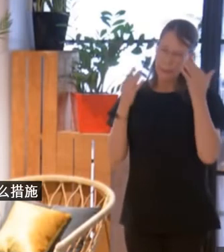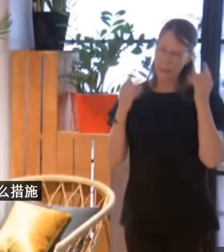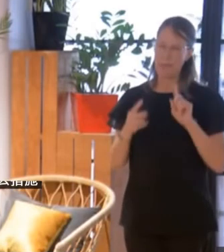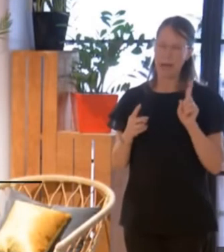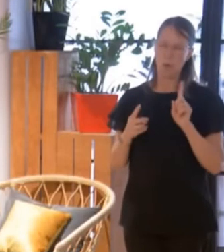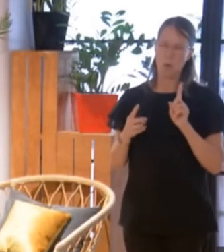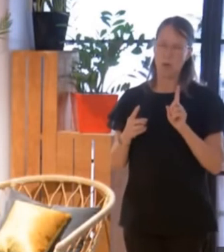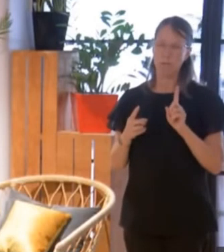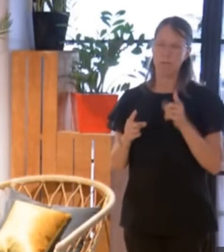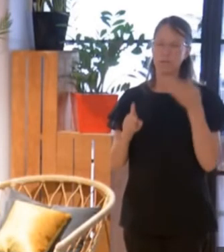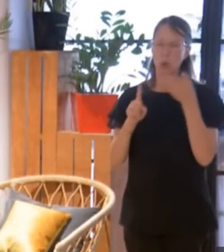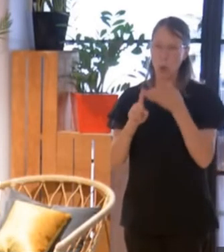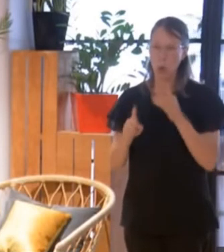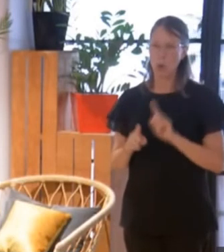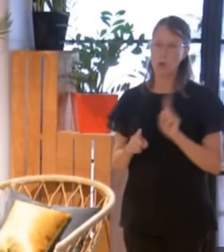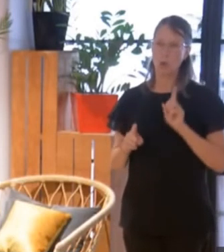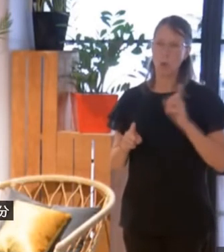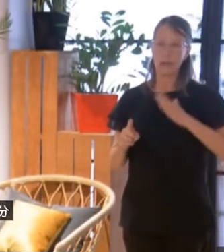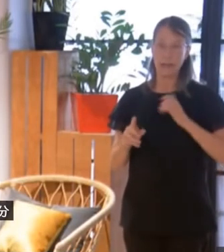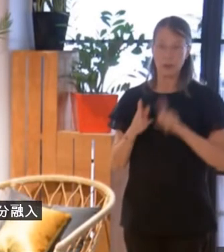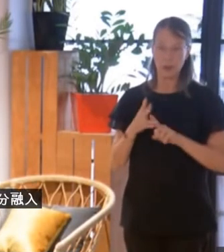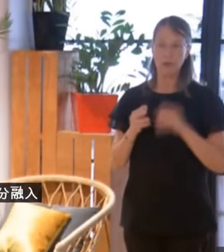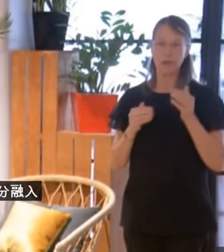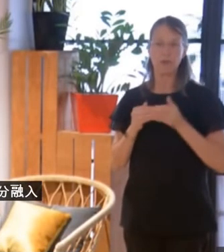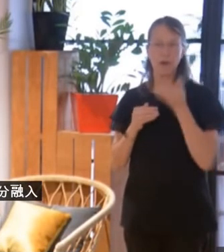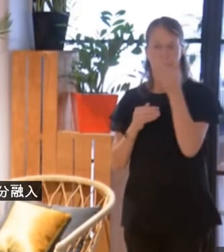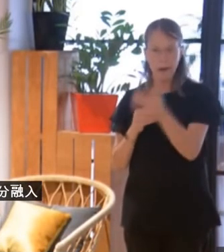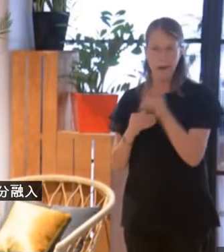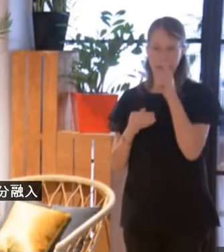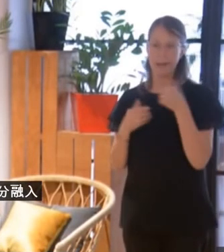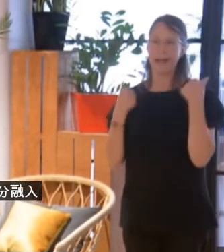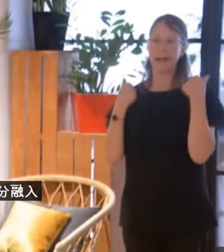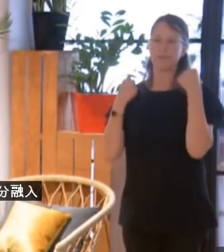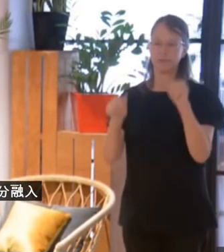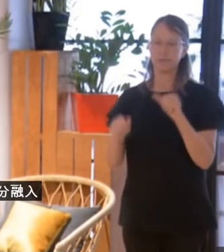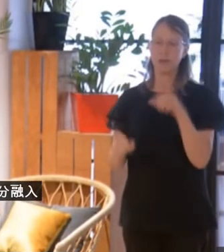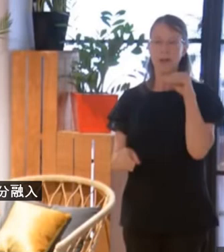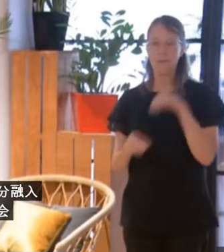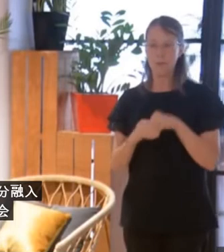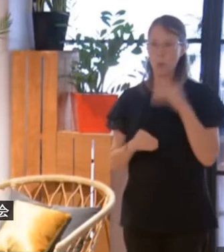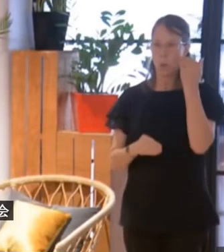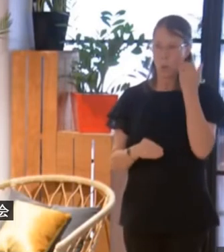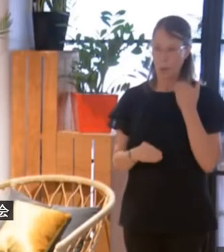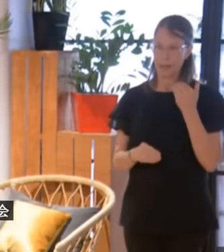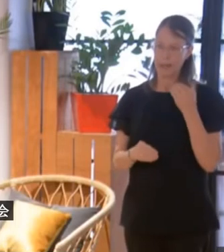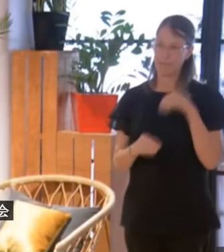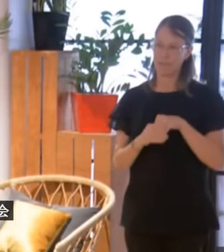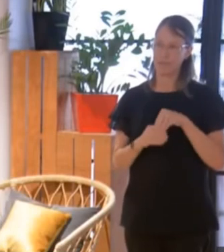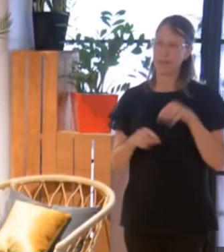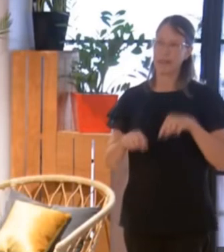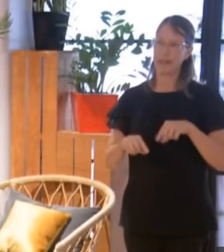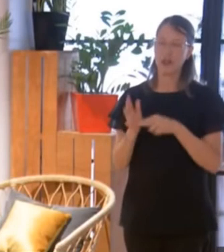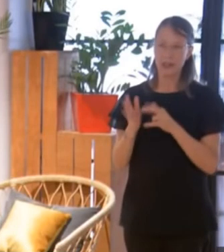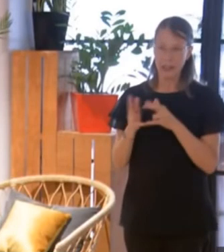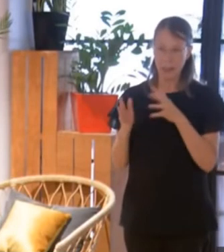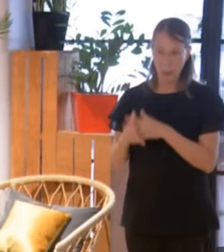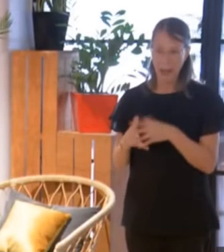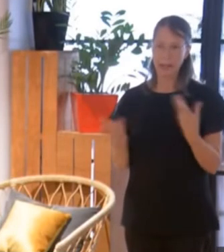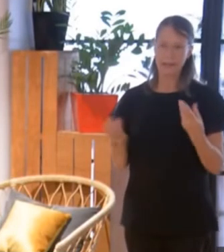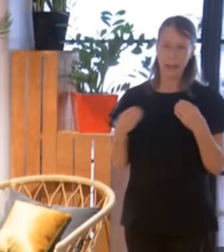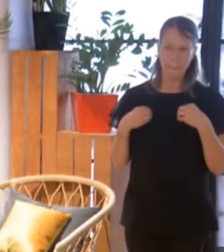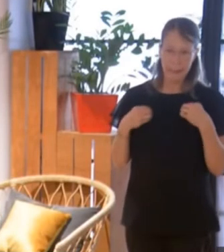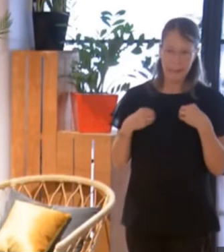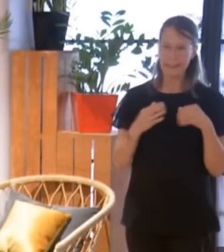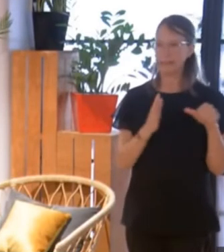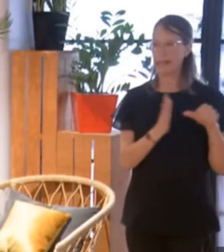long-term structural barriers for women's full inclusion in New South Wales, in its society, in its businesses, in its communities and in